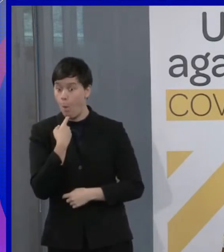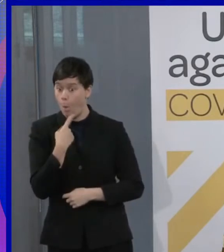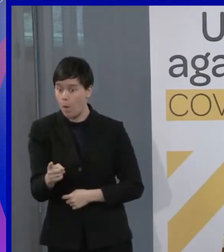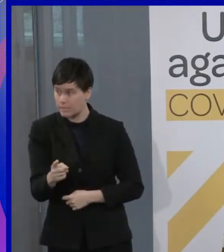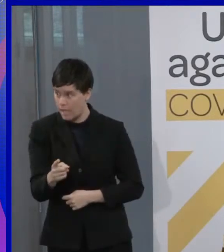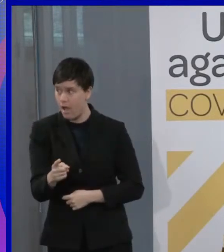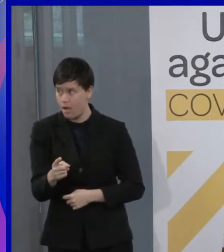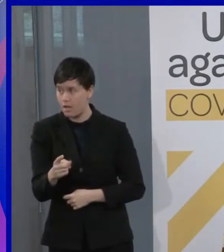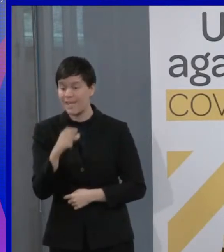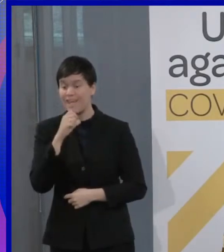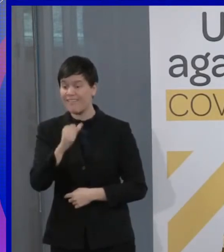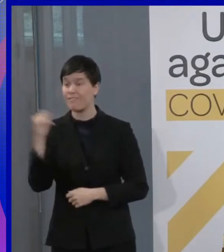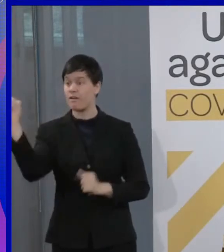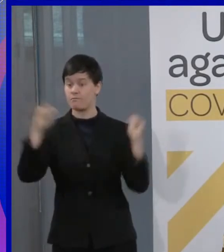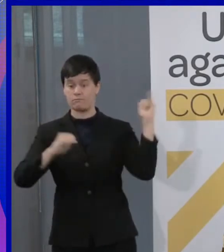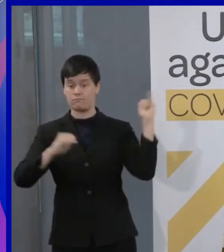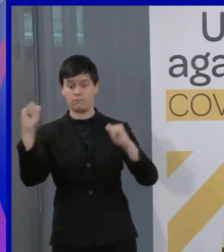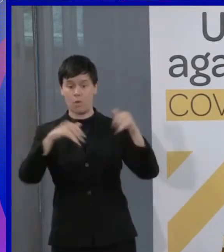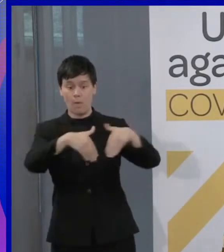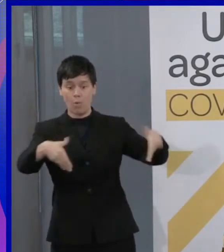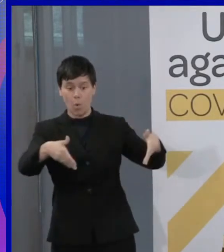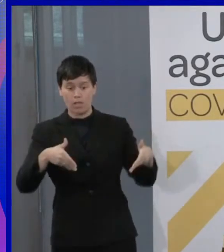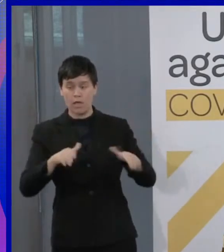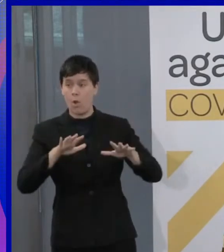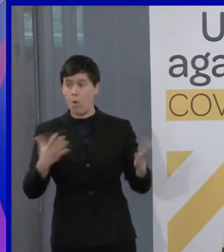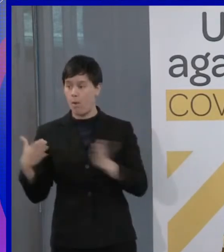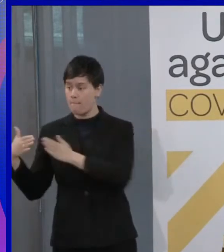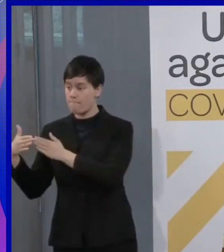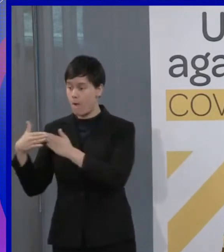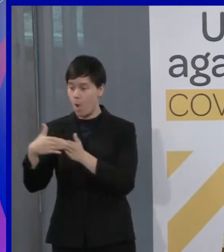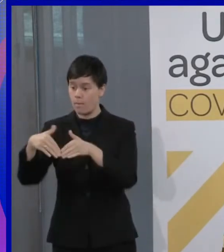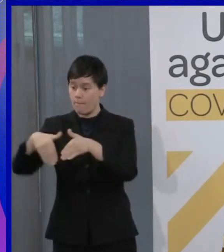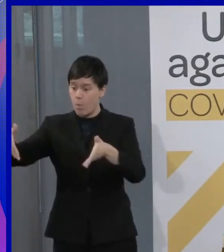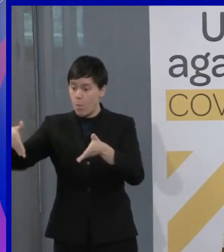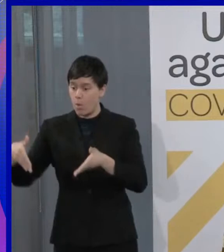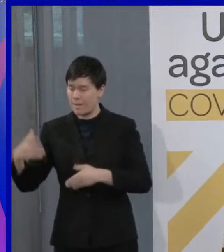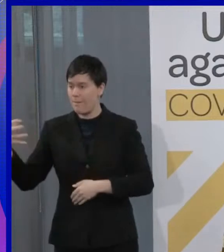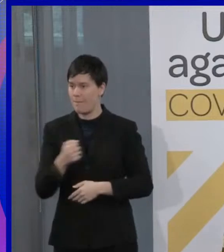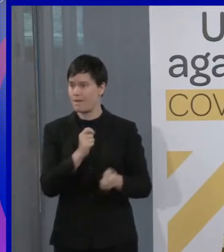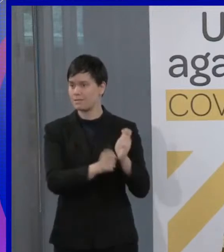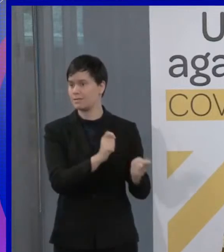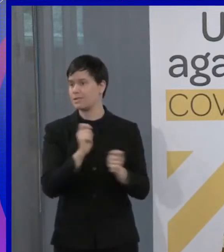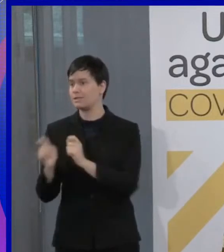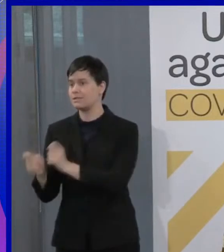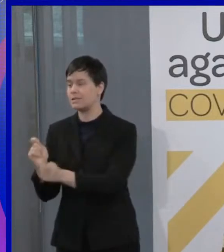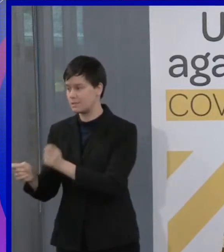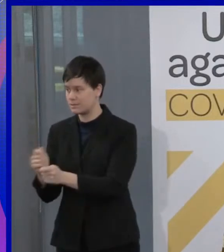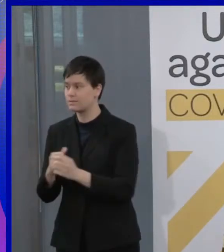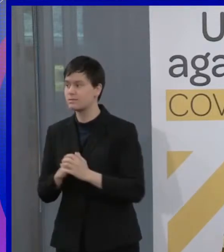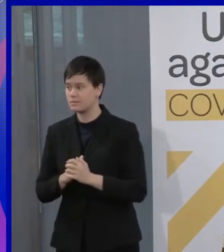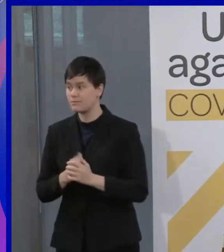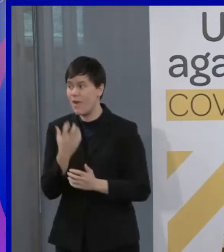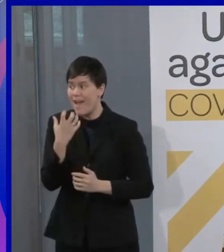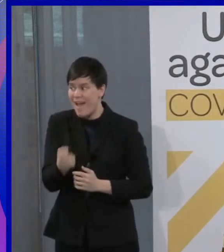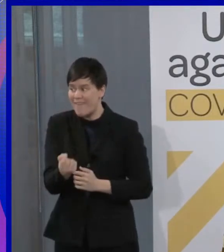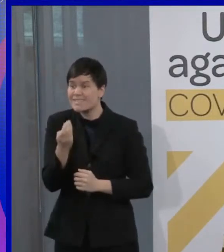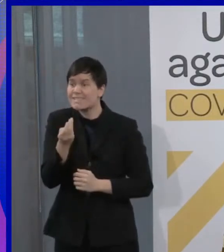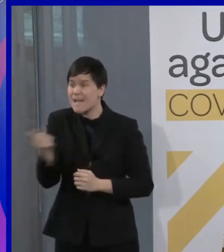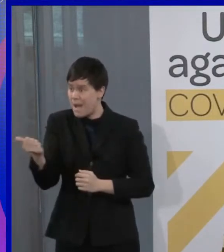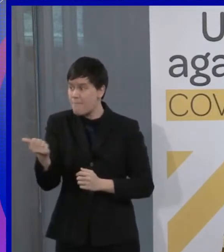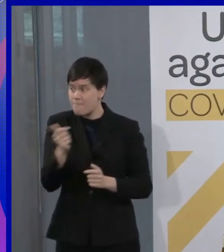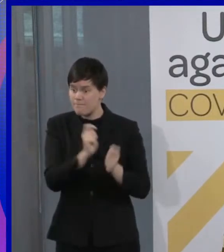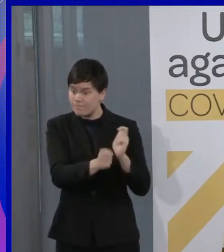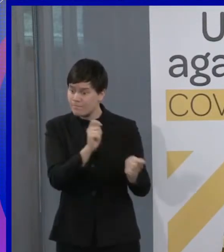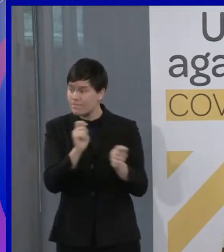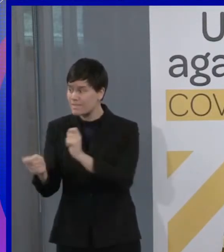that there was testing happening right across our managed isolation quarantine facilities and also at the airports. But remembering we were in Alert